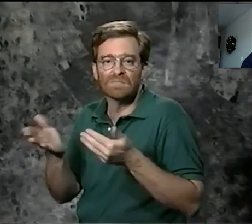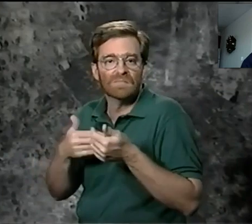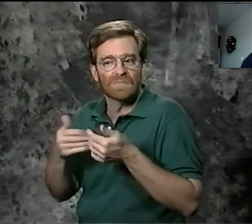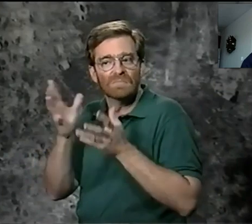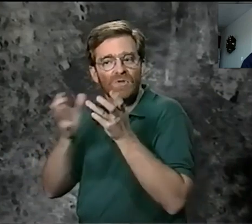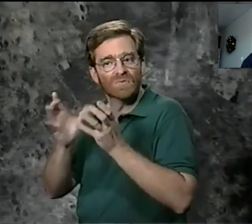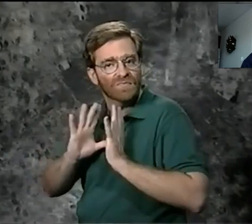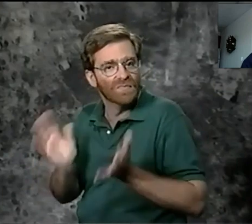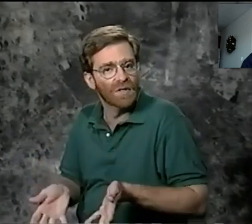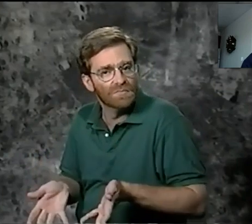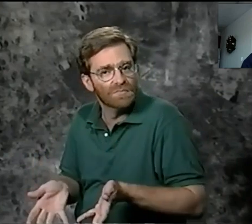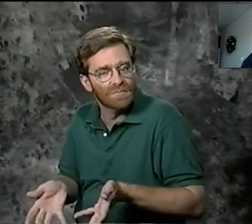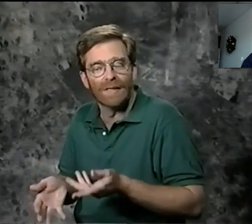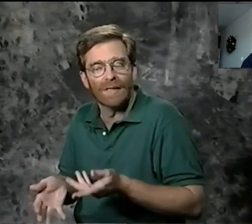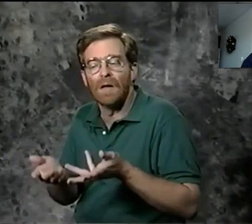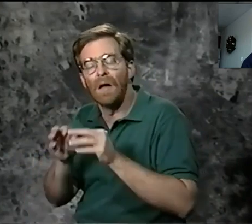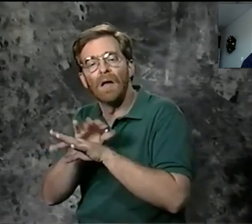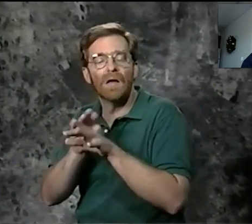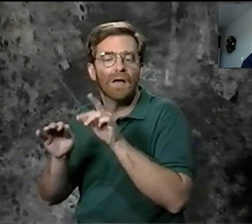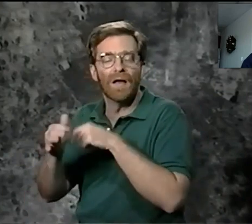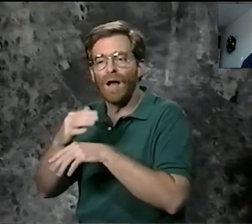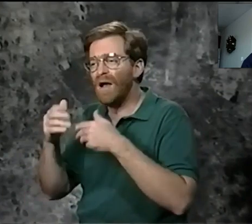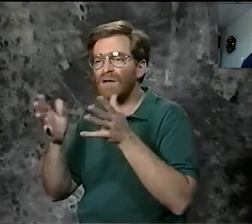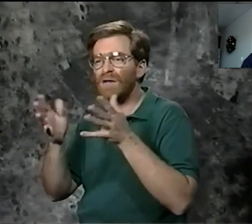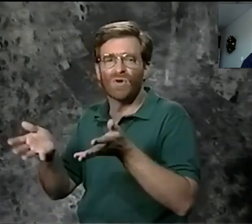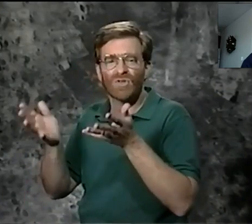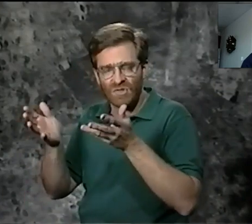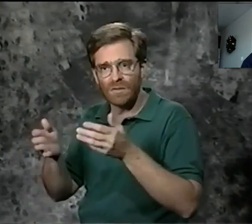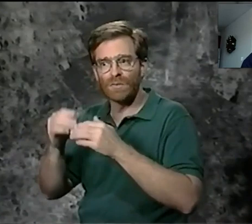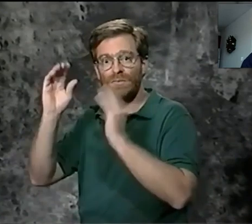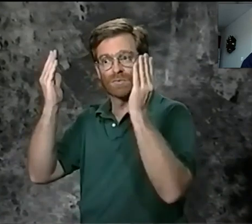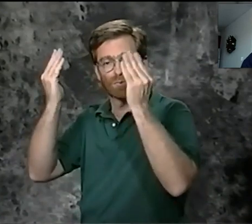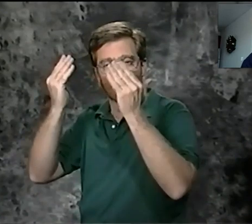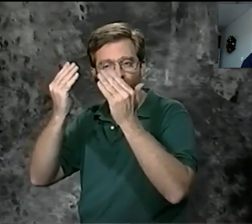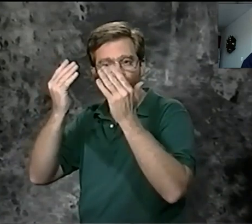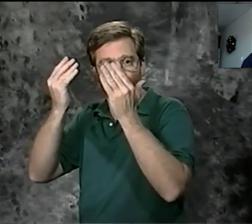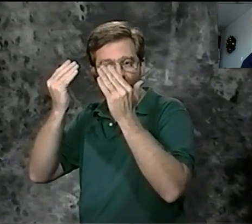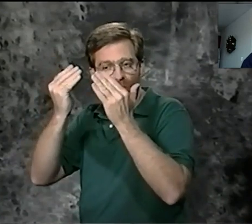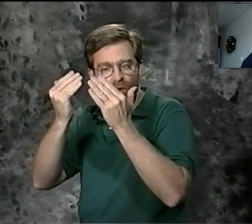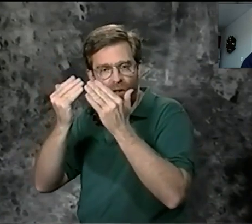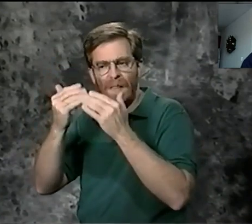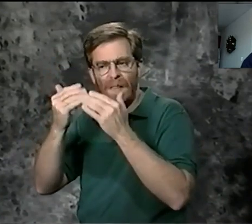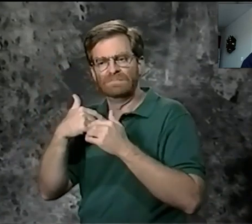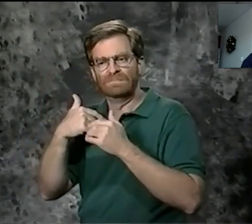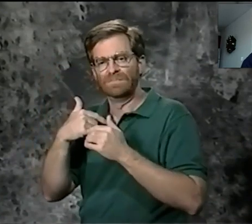But it was easier to communicate. That's what we had. But when it started getting